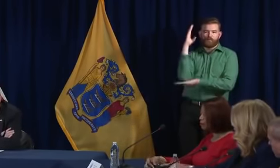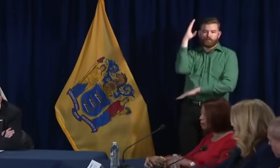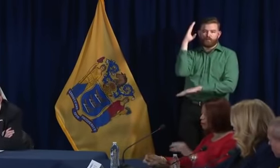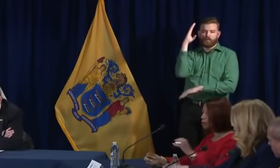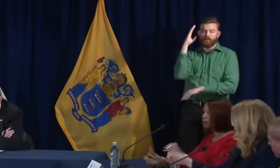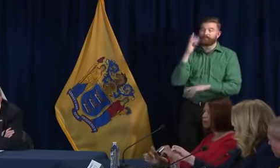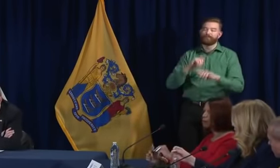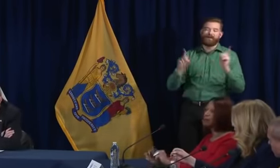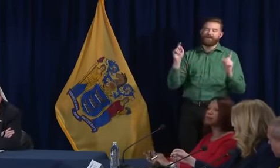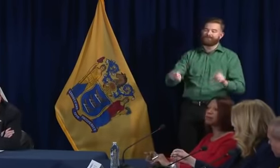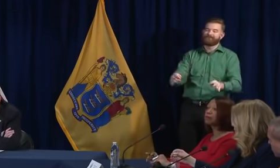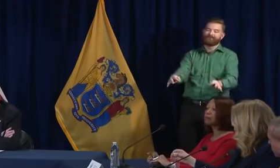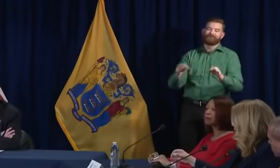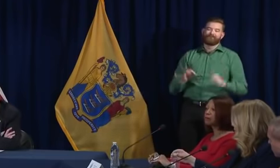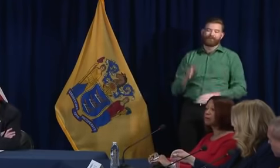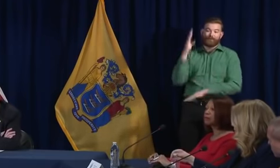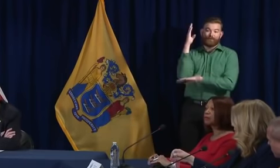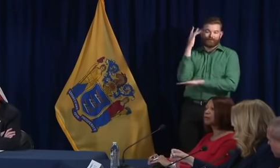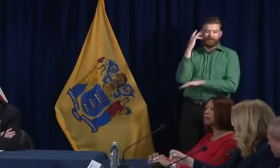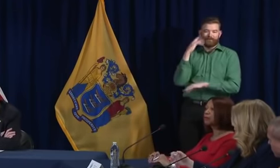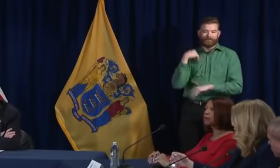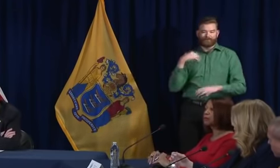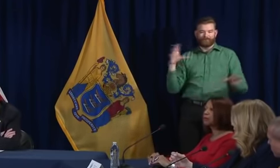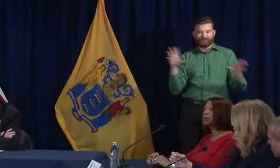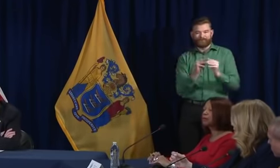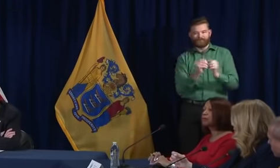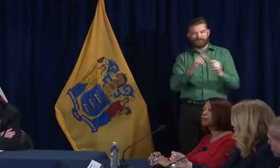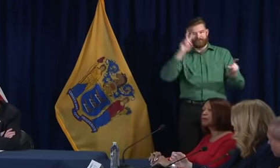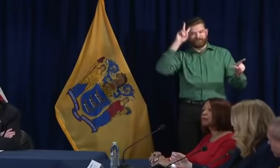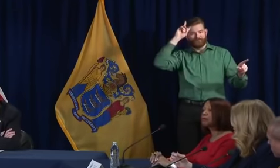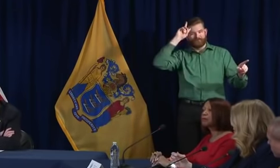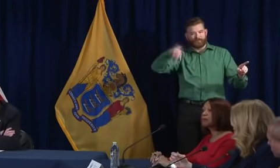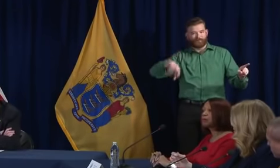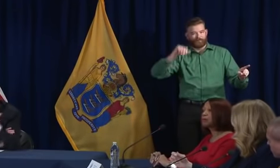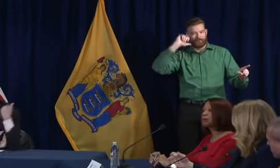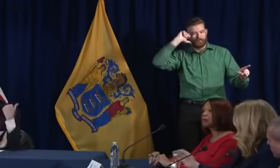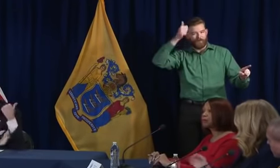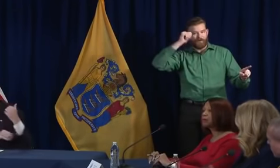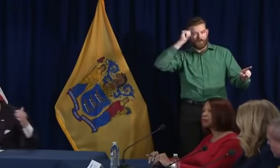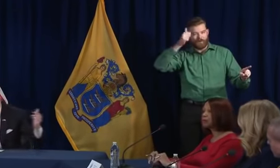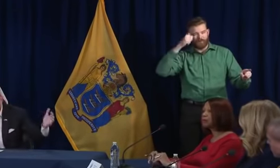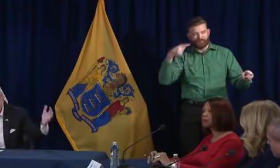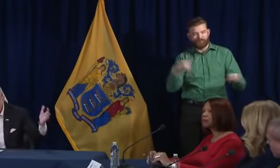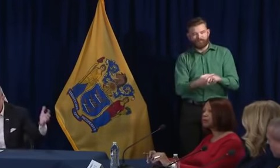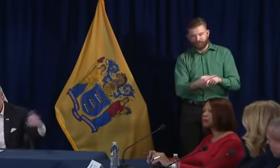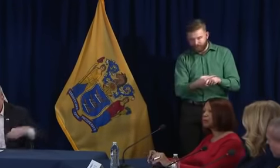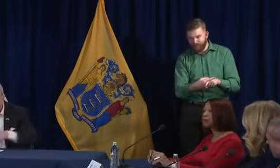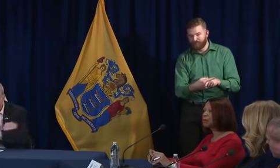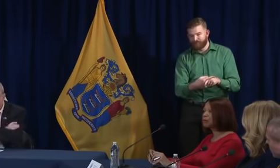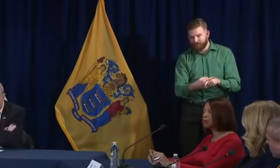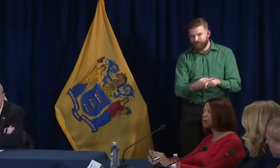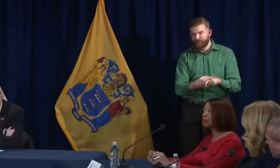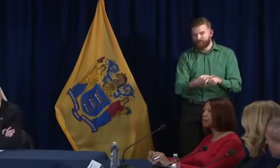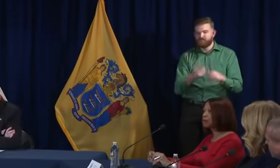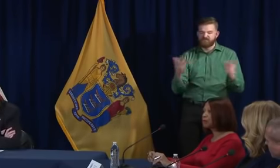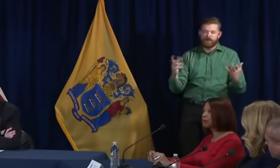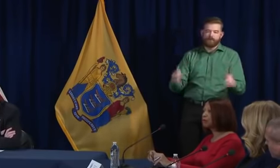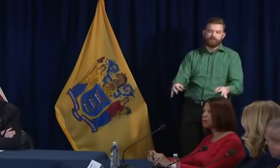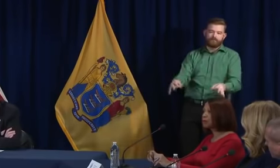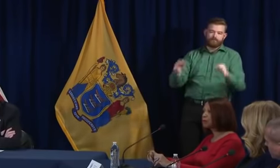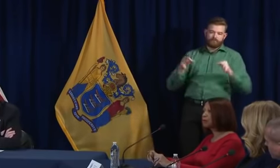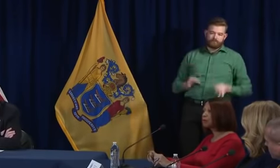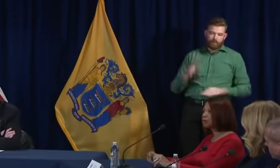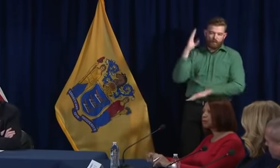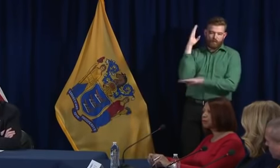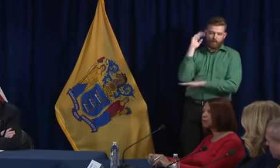I'll probably know when I see you tomorrow, a VTC that we at least a portion of us will need to be